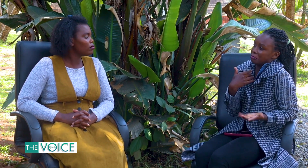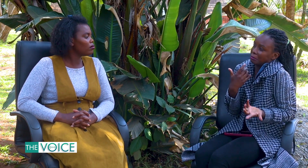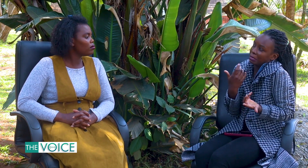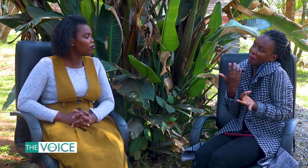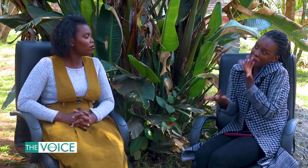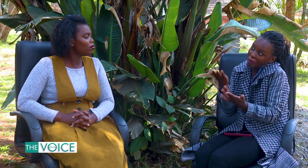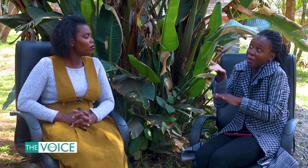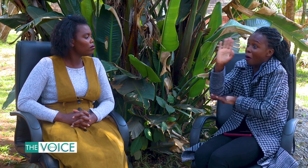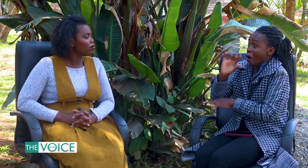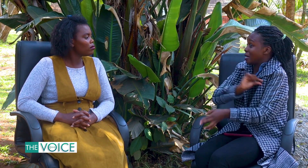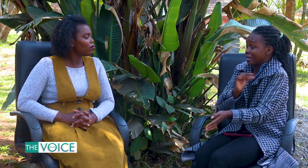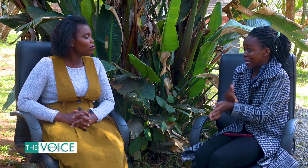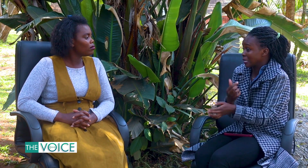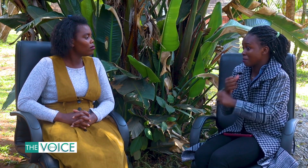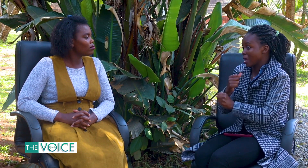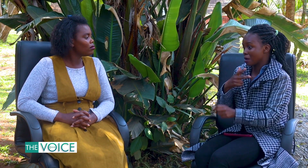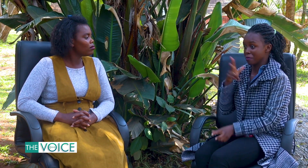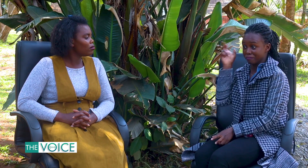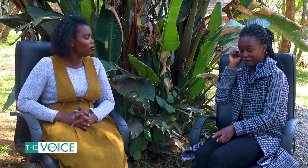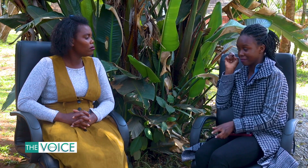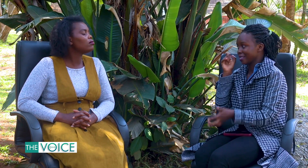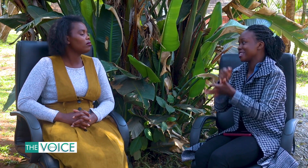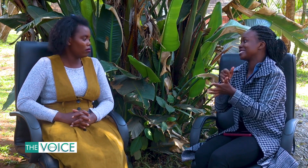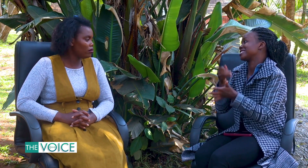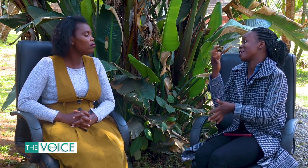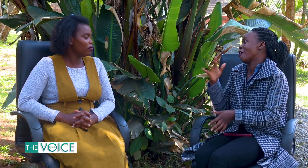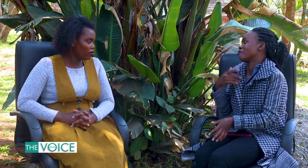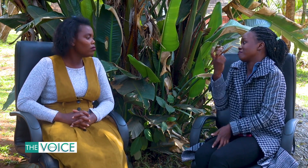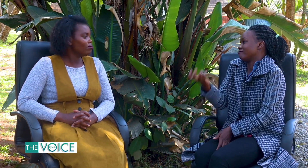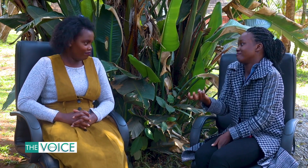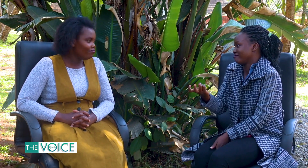So through that wrong injection that I got, I thank God that